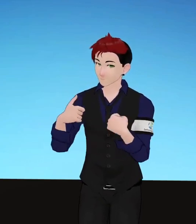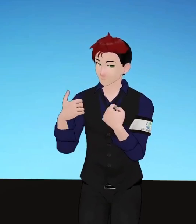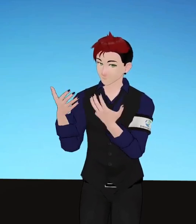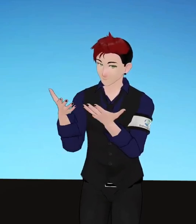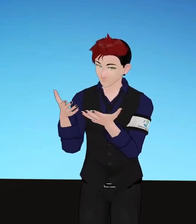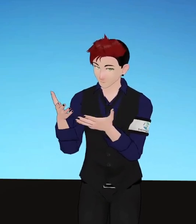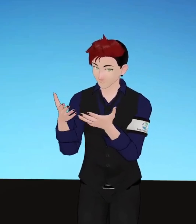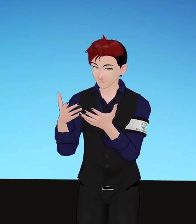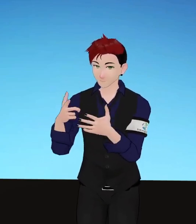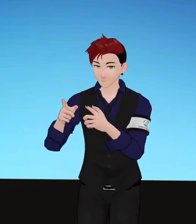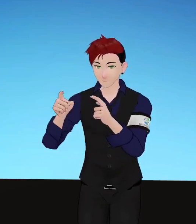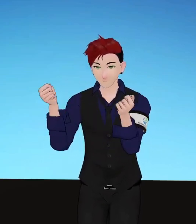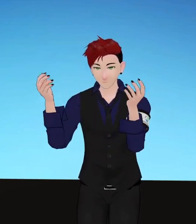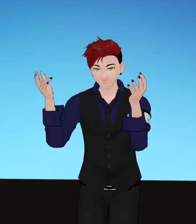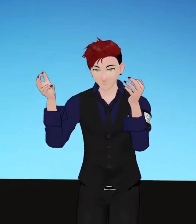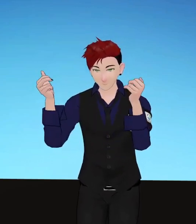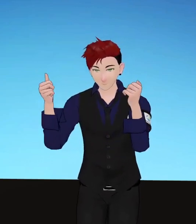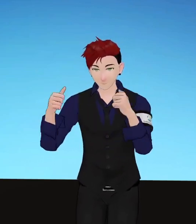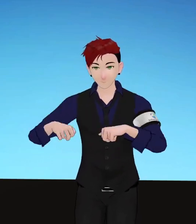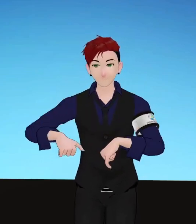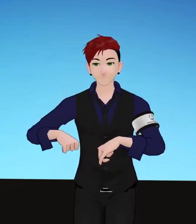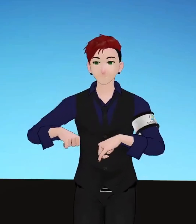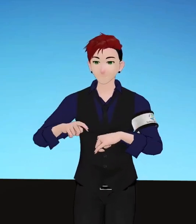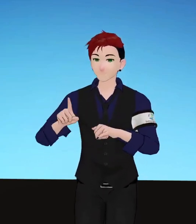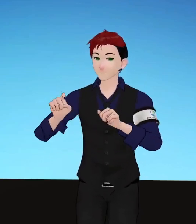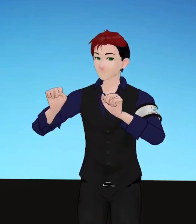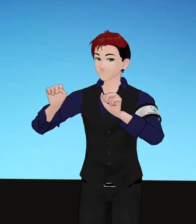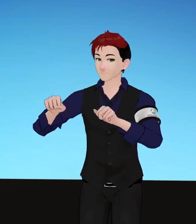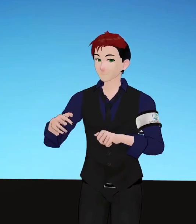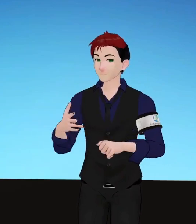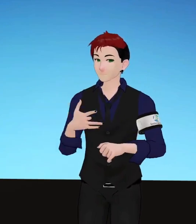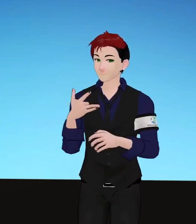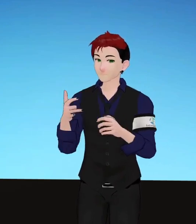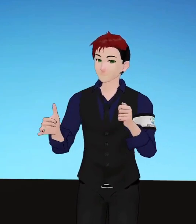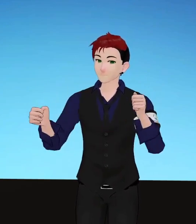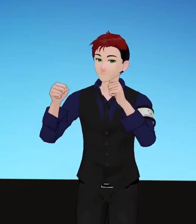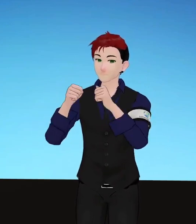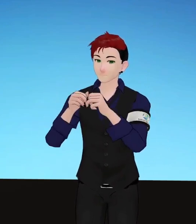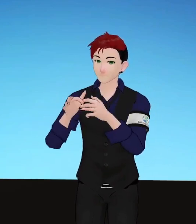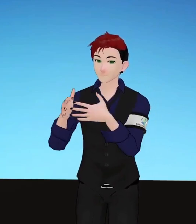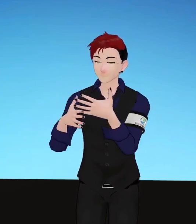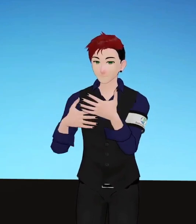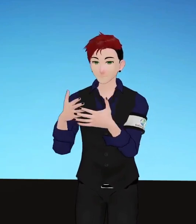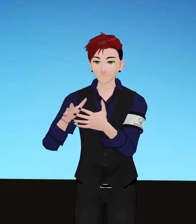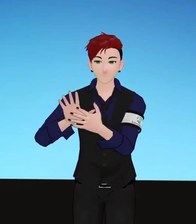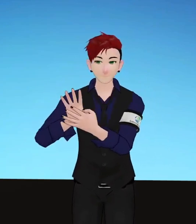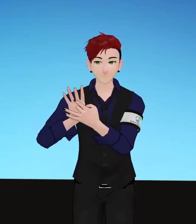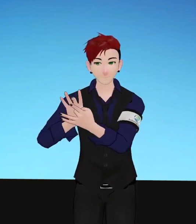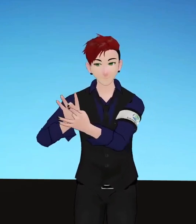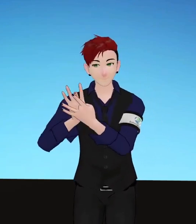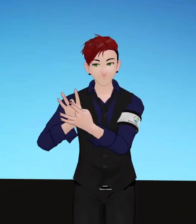language, and you'll be able to just feel a lot more sense of belonging with that and using the language